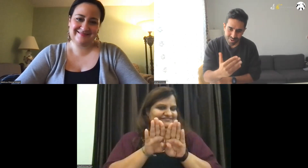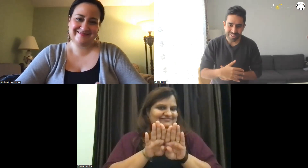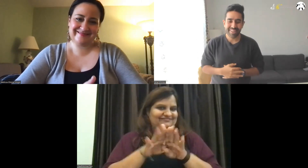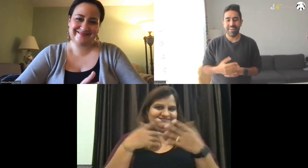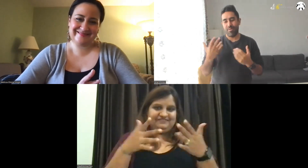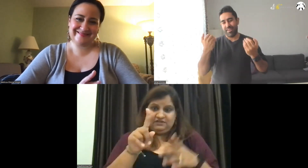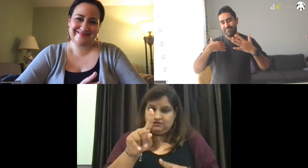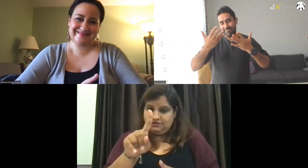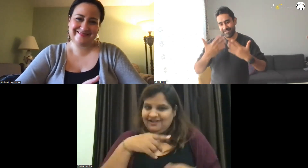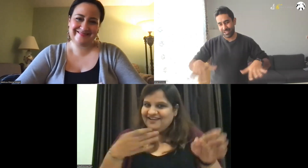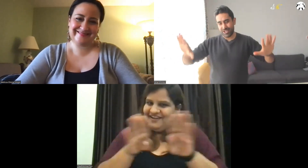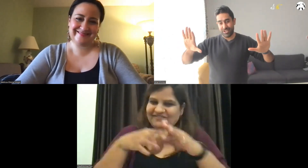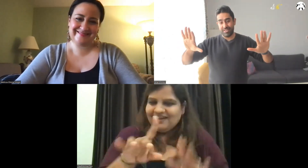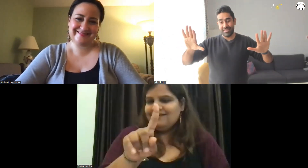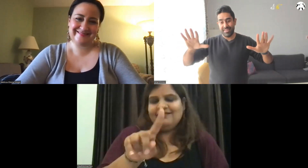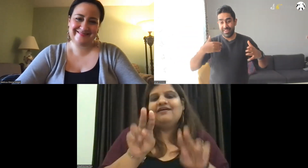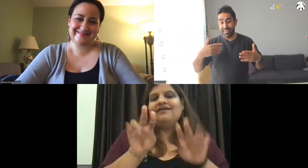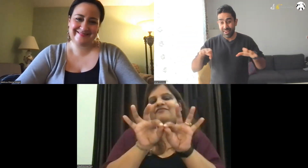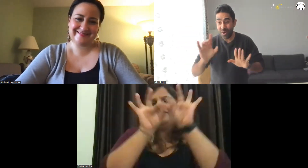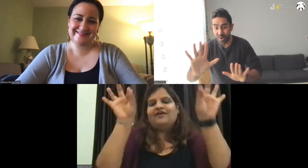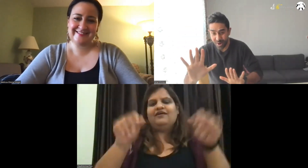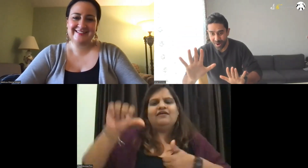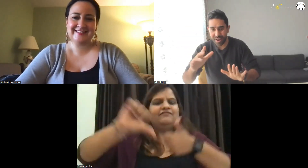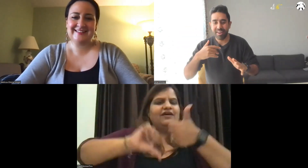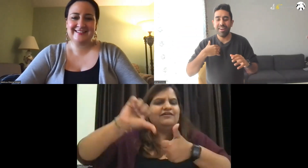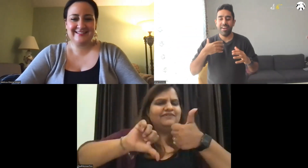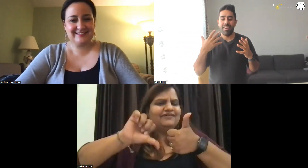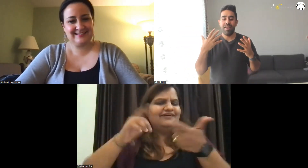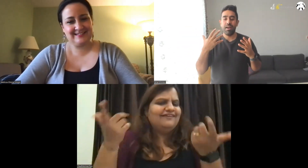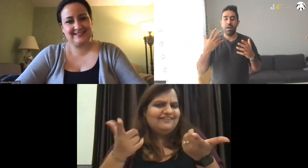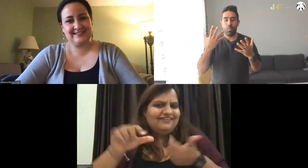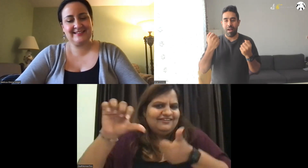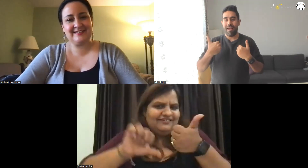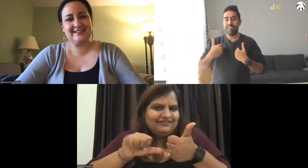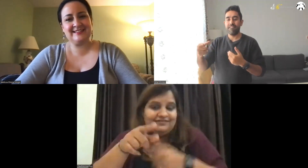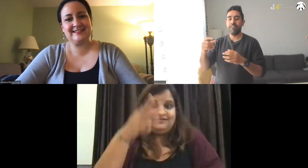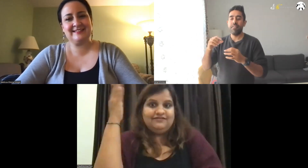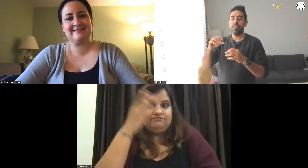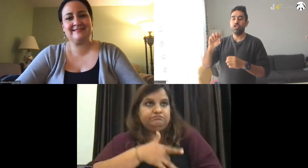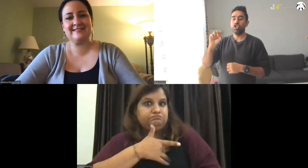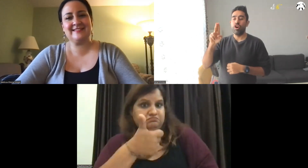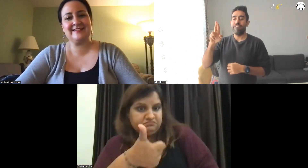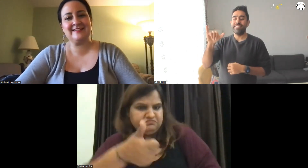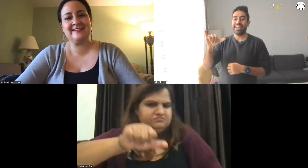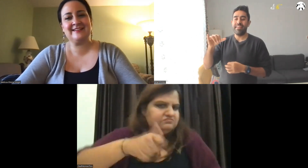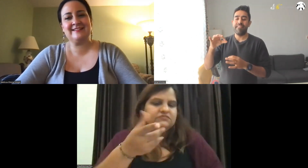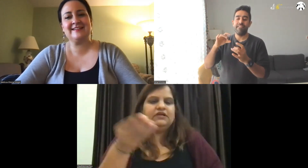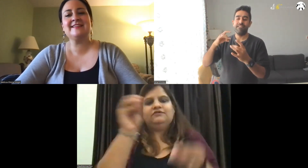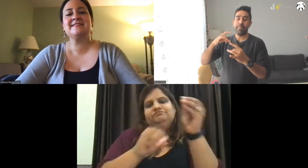much. So we are done with today's session. And just before closing this session, I just wanted to share the